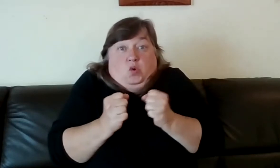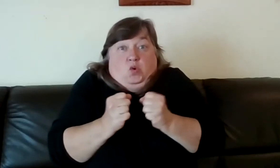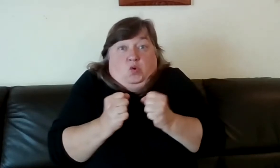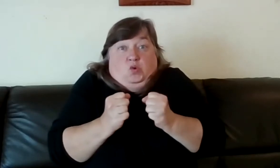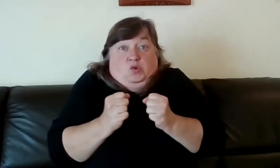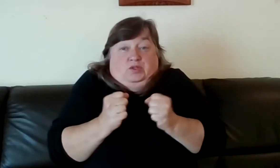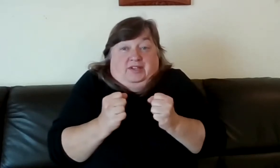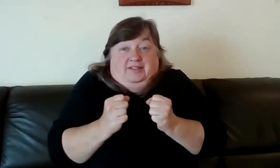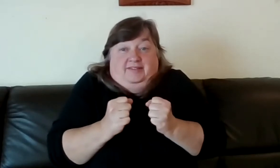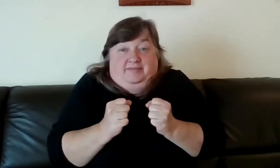cold